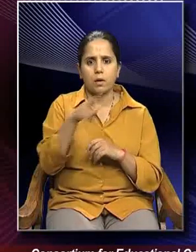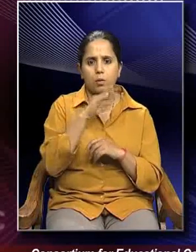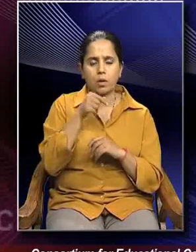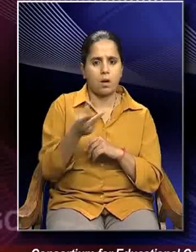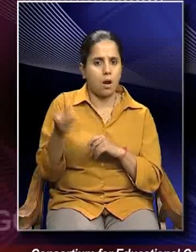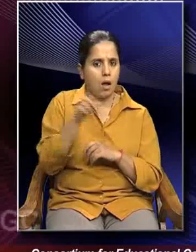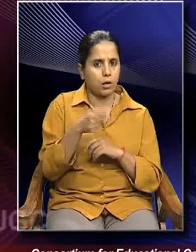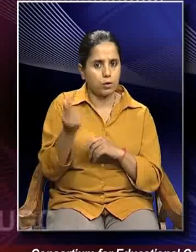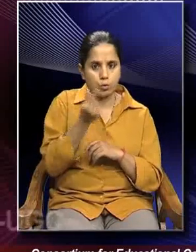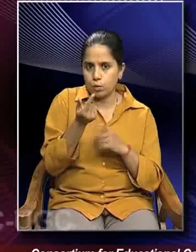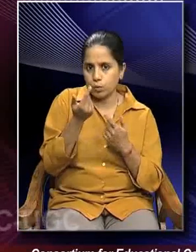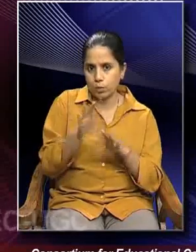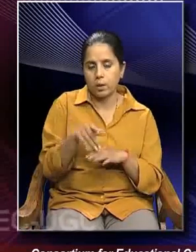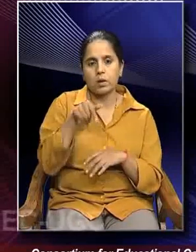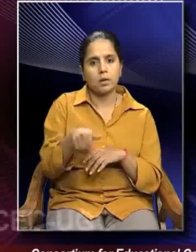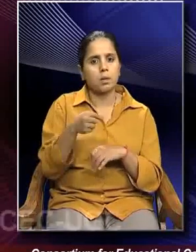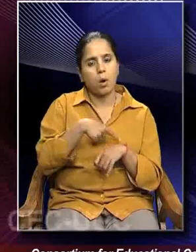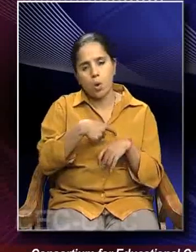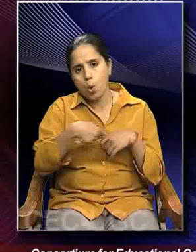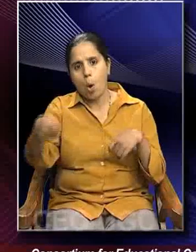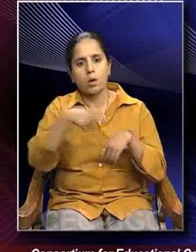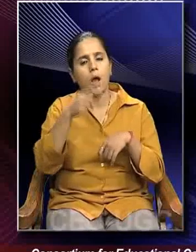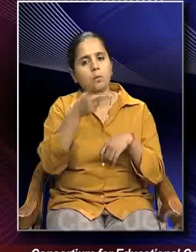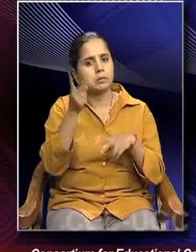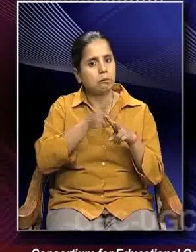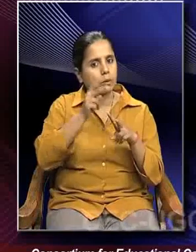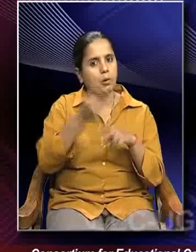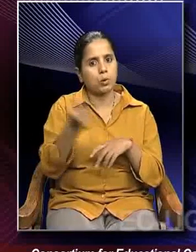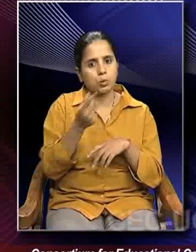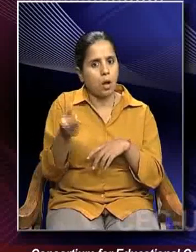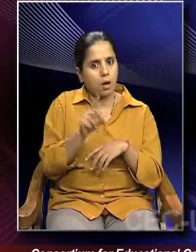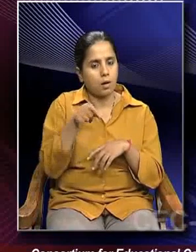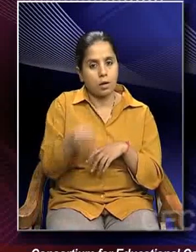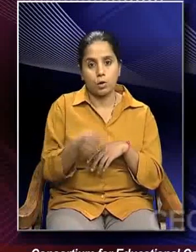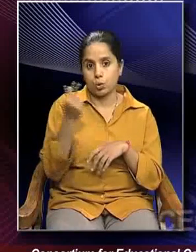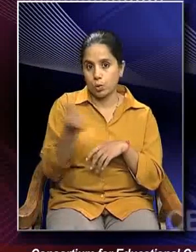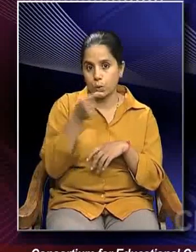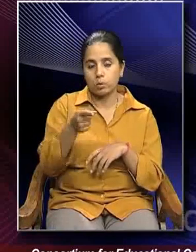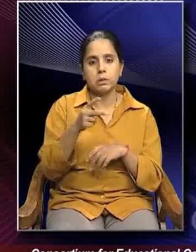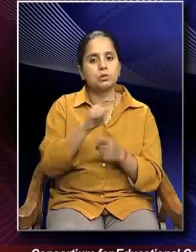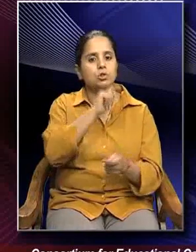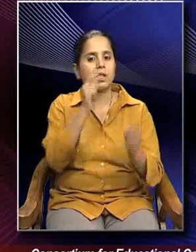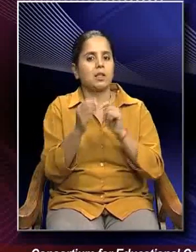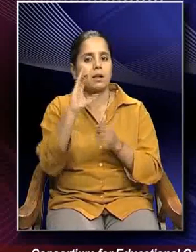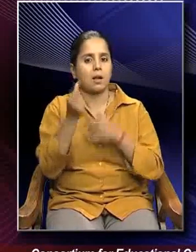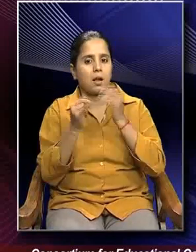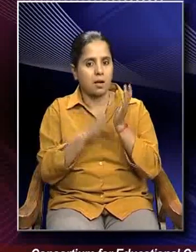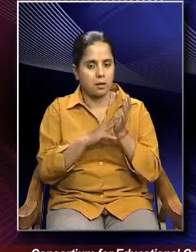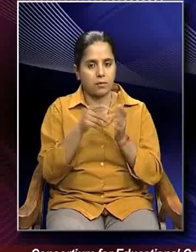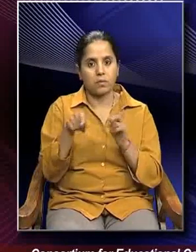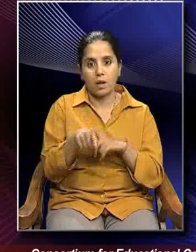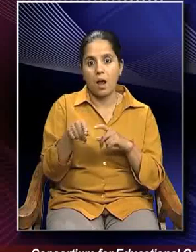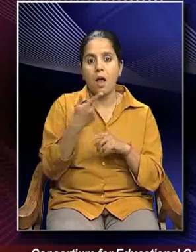repeat the uses over a long period of time. So uses becomes custom when the habit is of